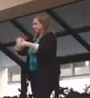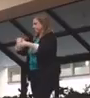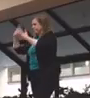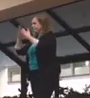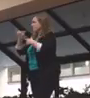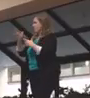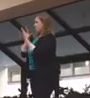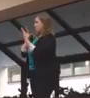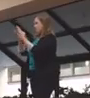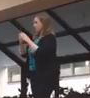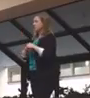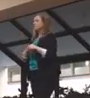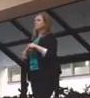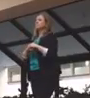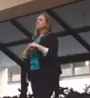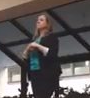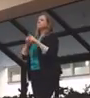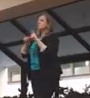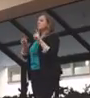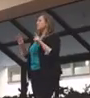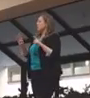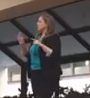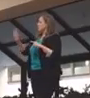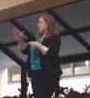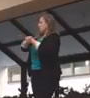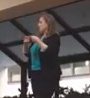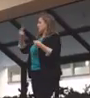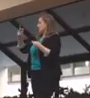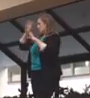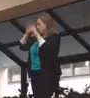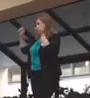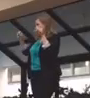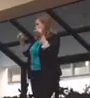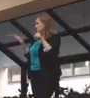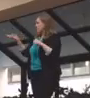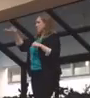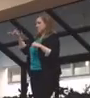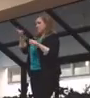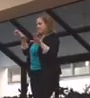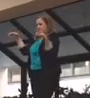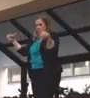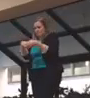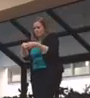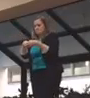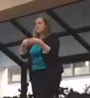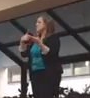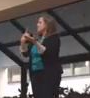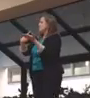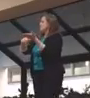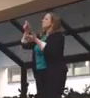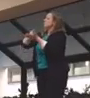and we obviously never got to it during the business meeting. But your Region 3 president, there